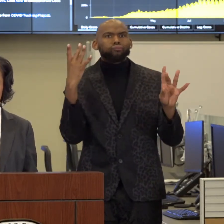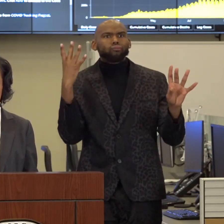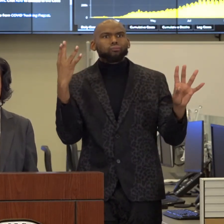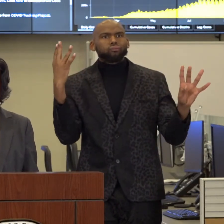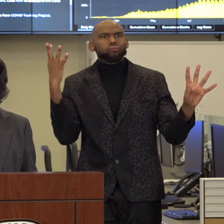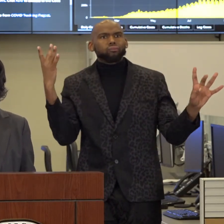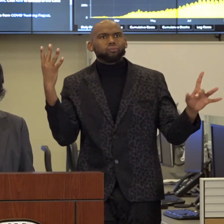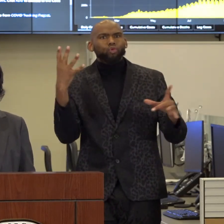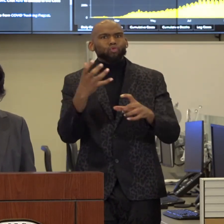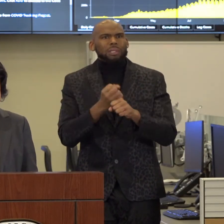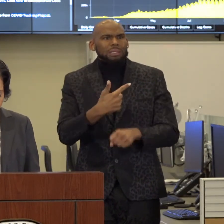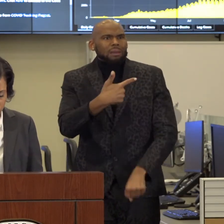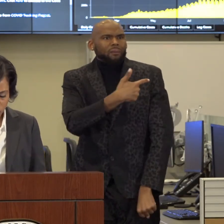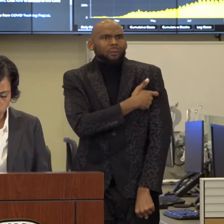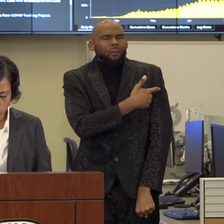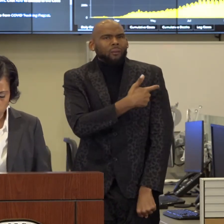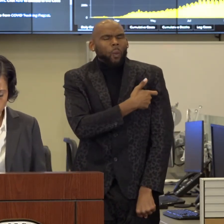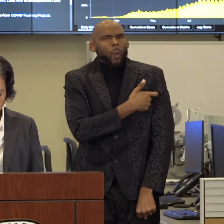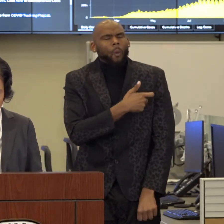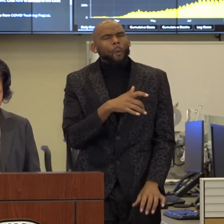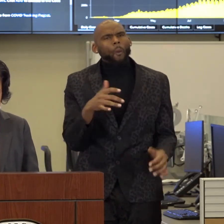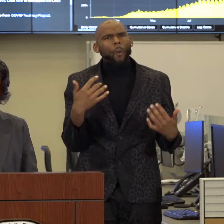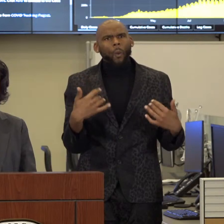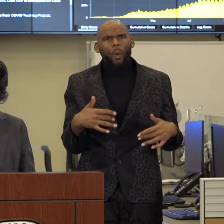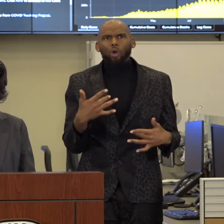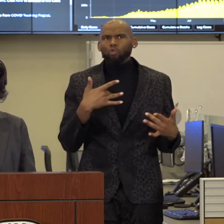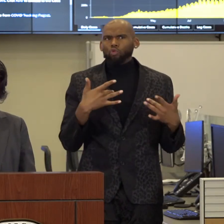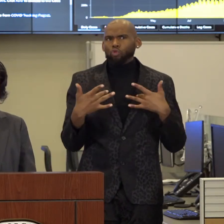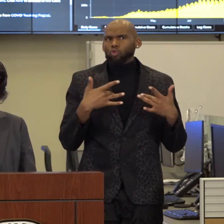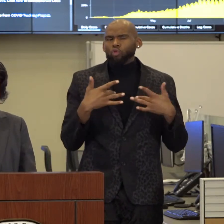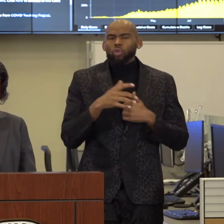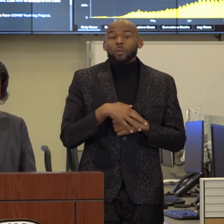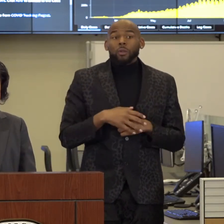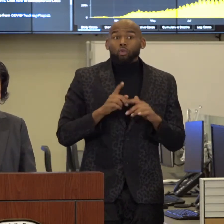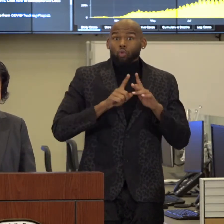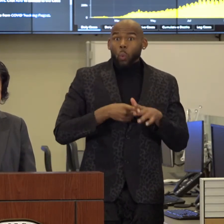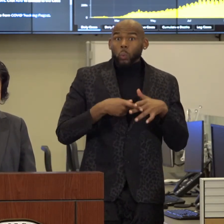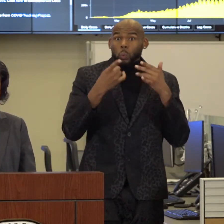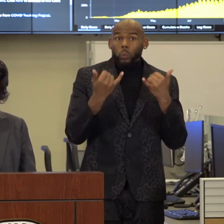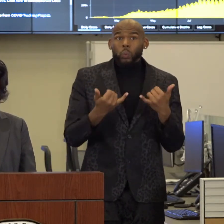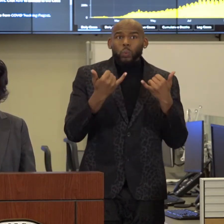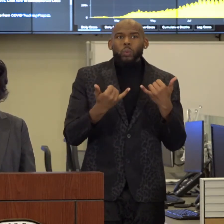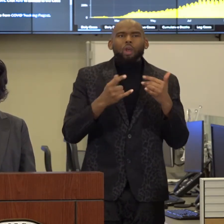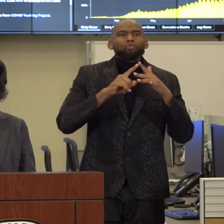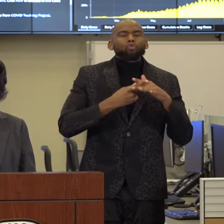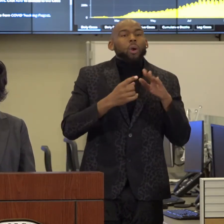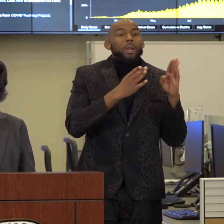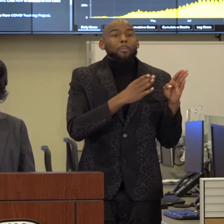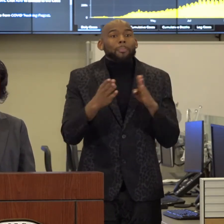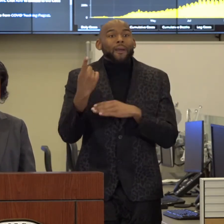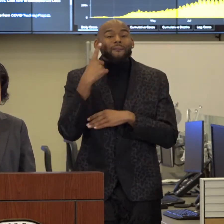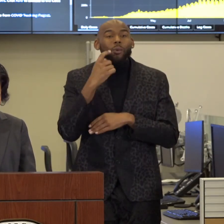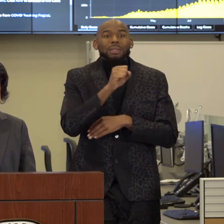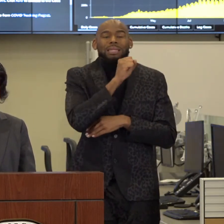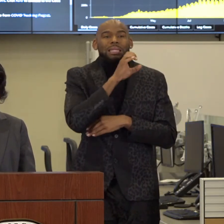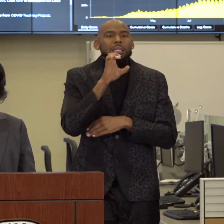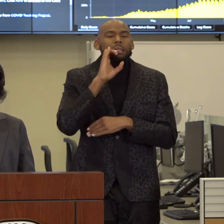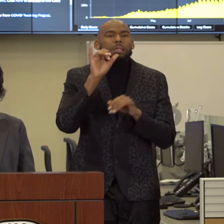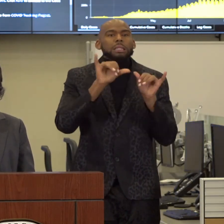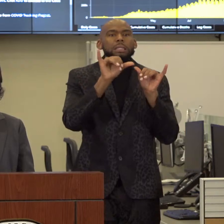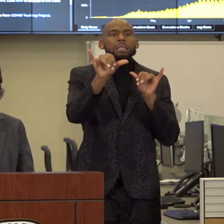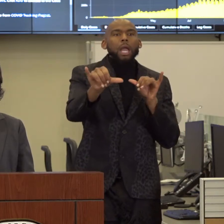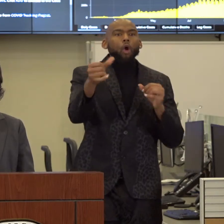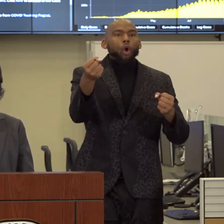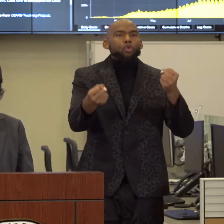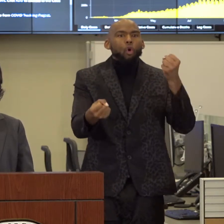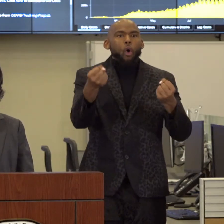I've been hearing this concern raised as well. So starting today, we are implementing a plan for seniors to remain in their cars, please,